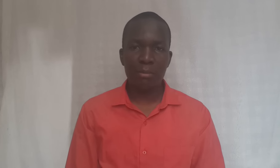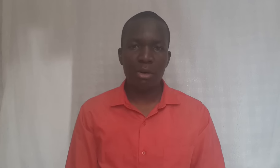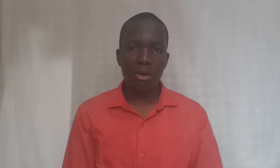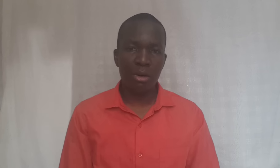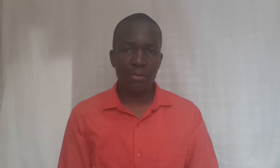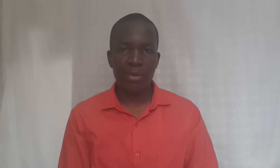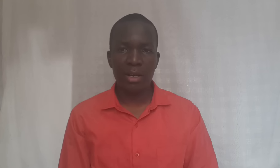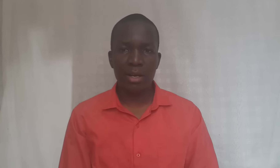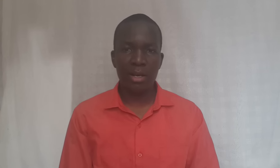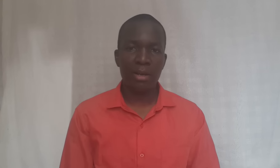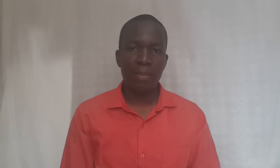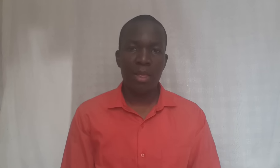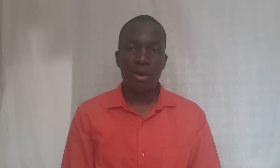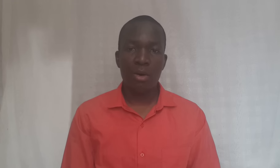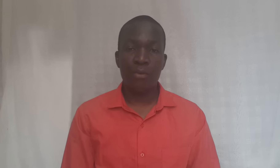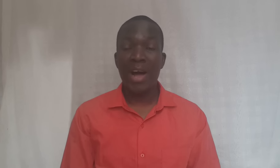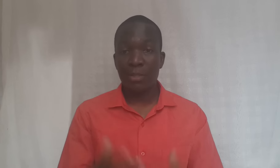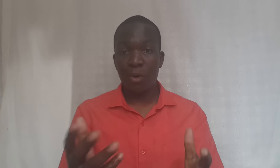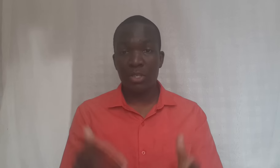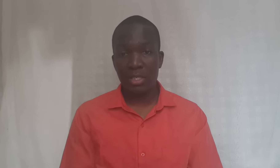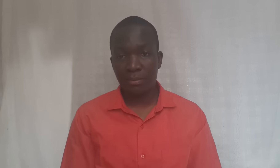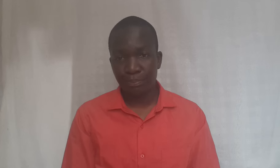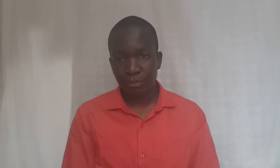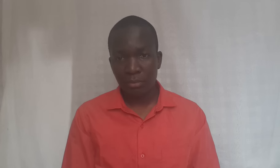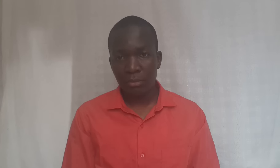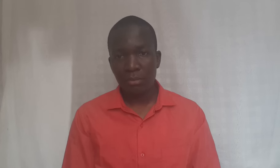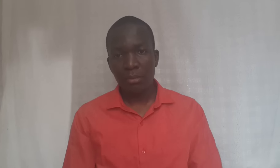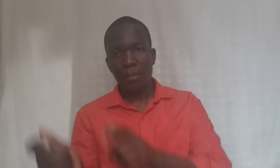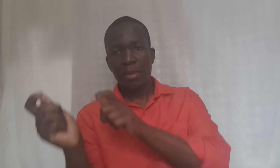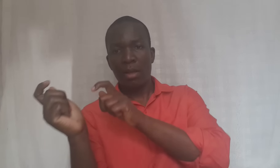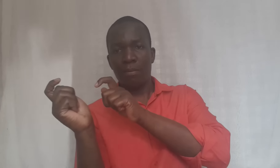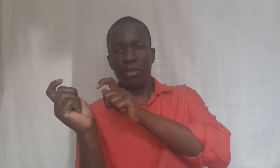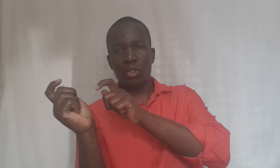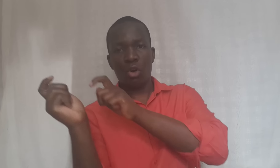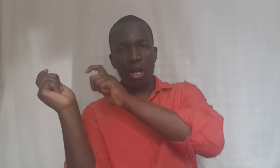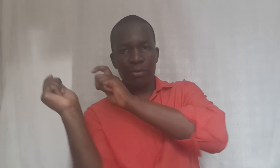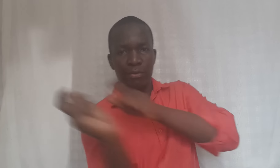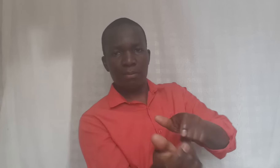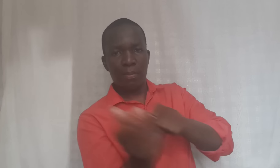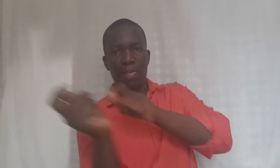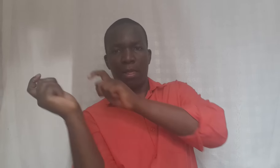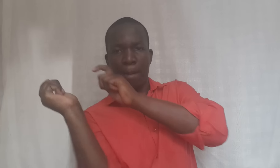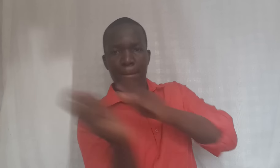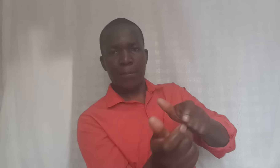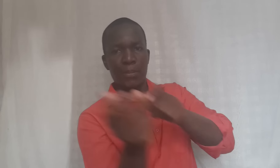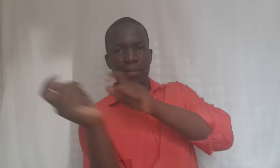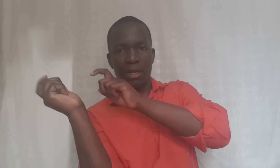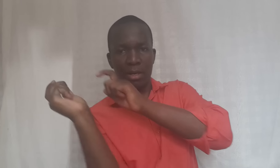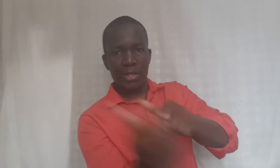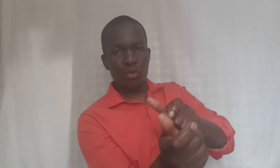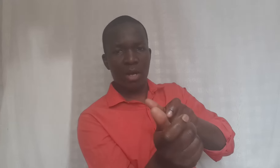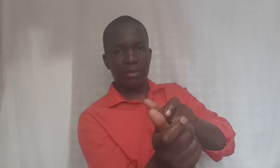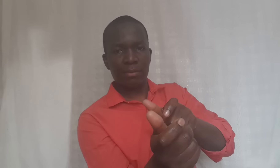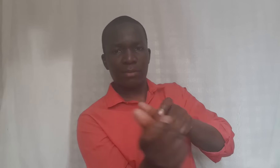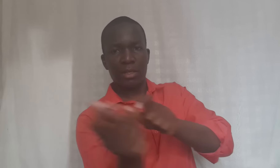example of a sport. So golf, this one